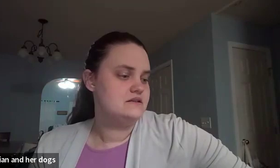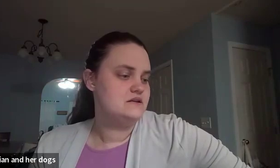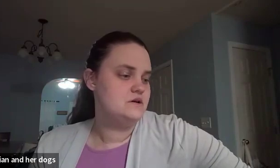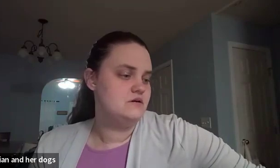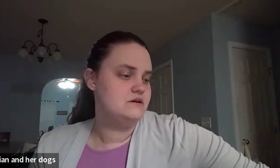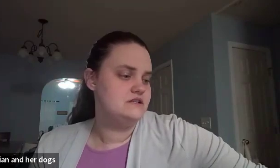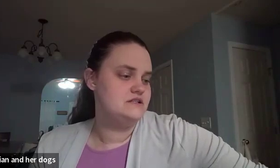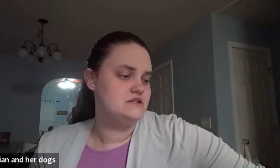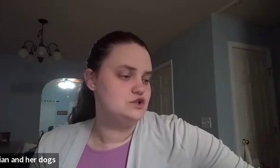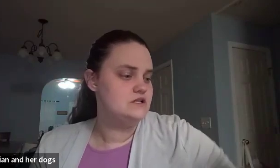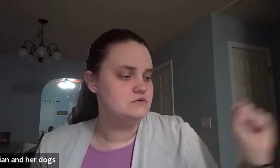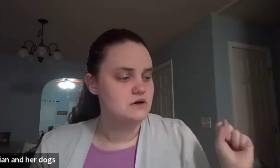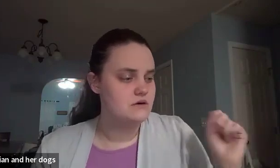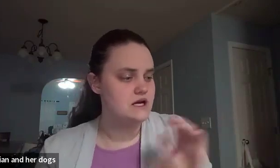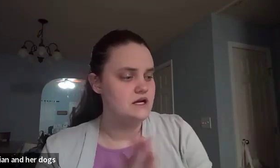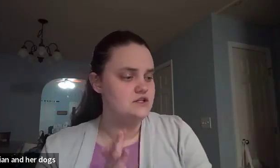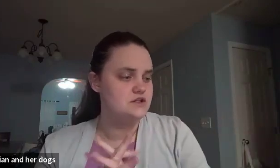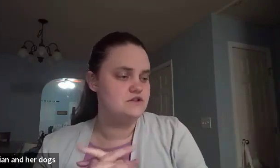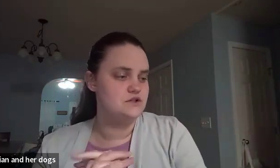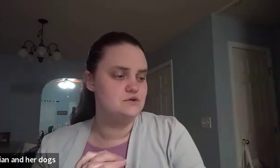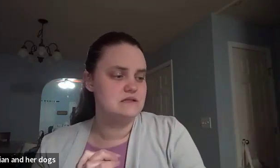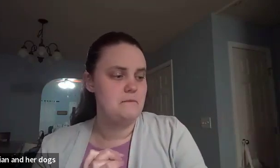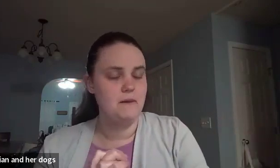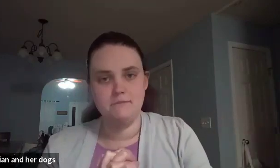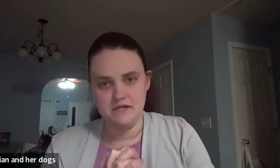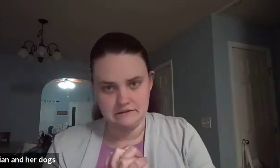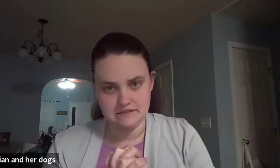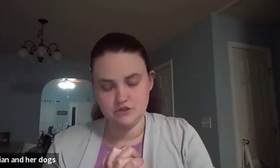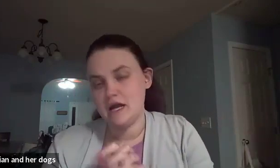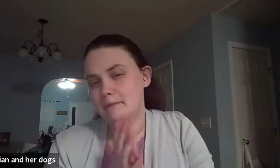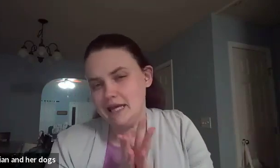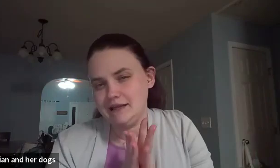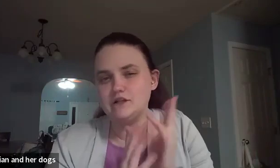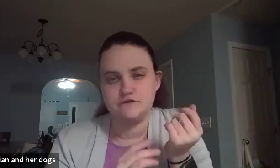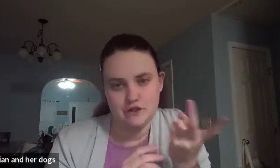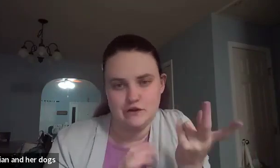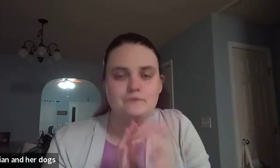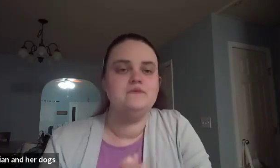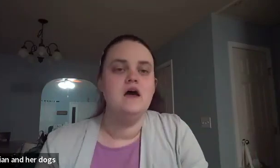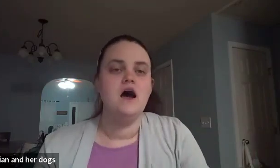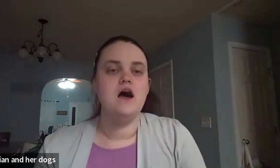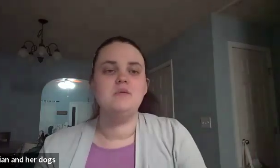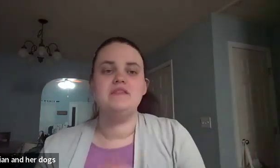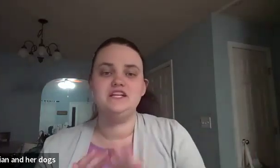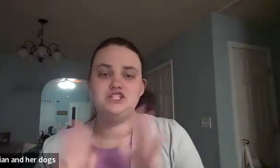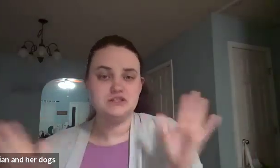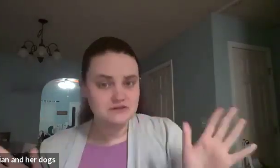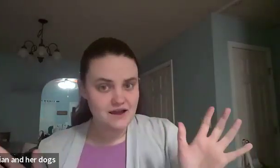next thing we're going to do is we're going to do some bugs. There's not many, there's a few though. The